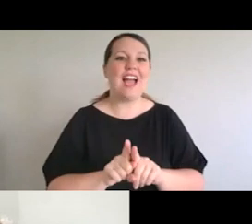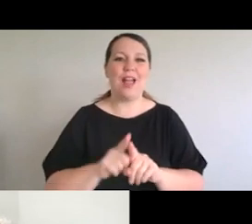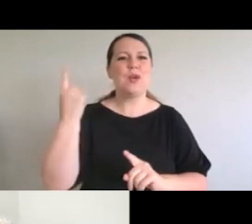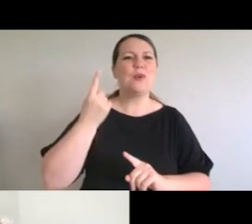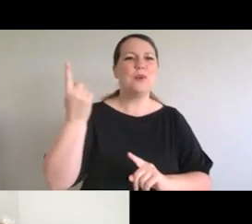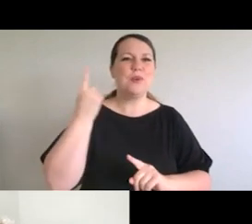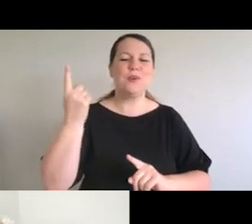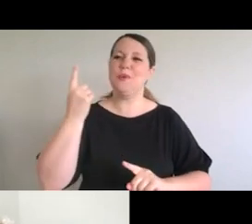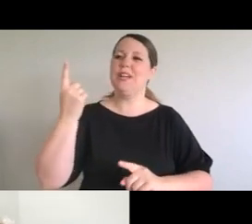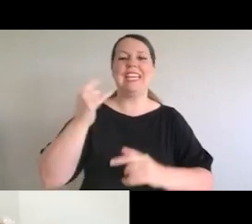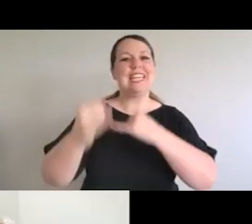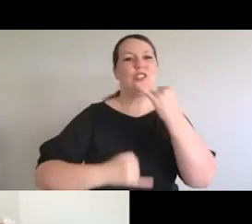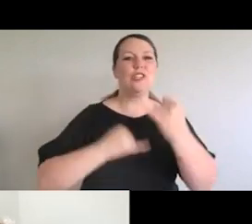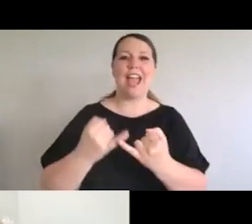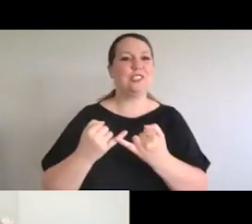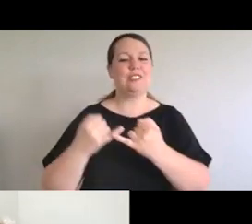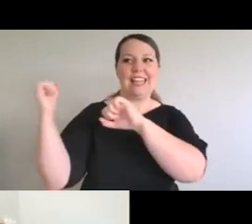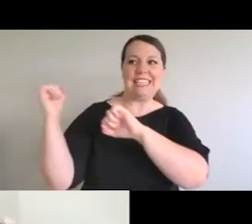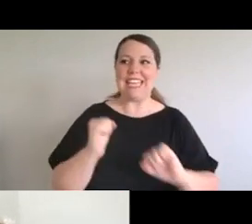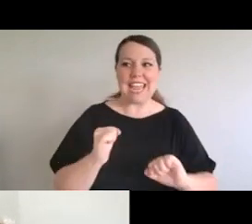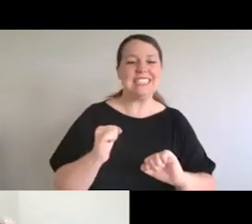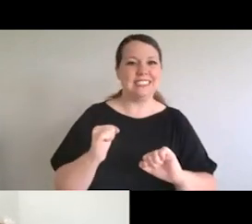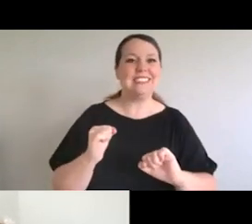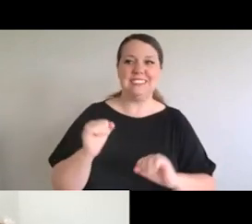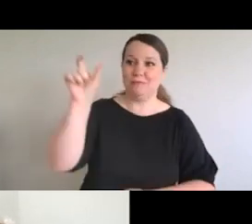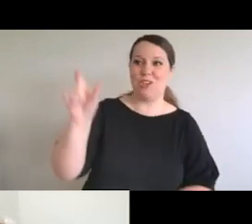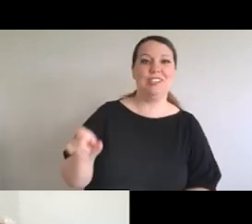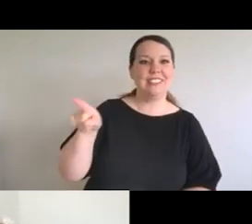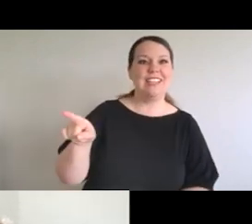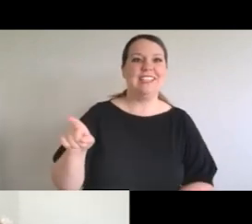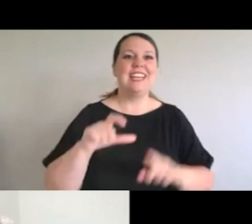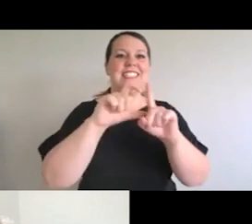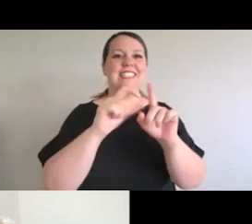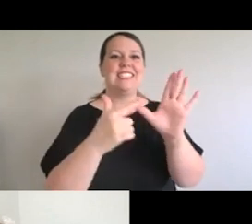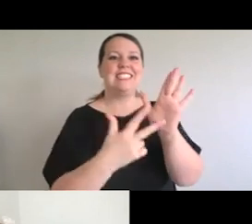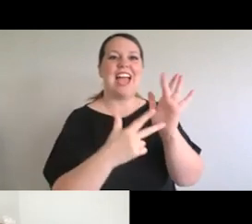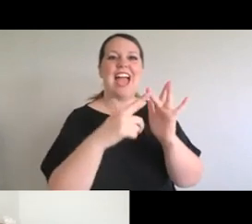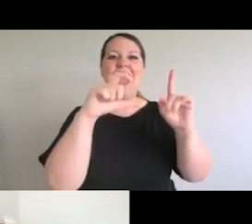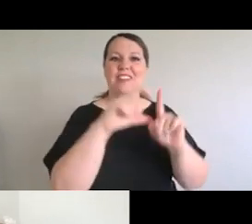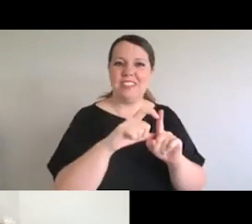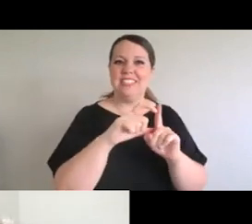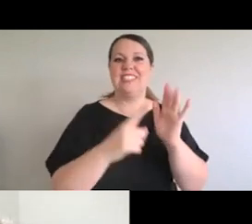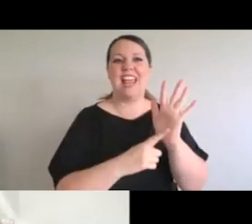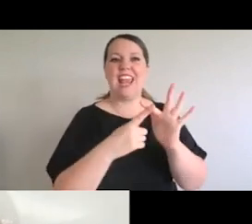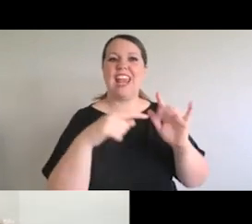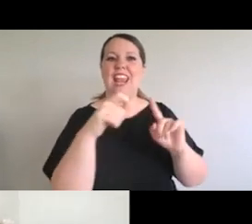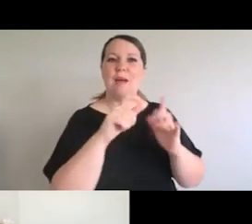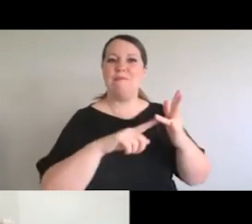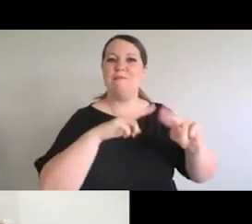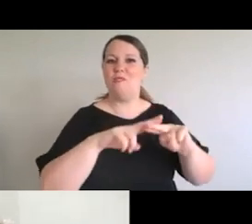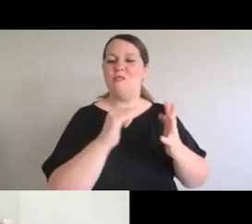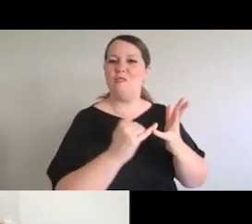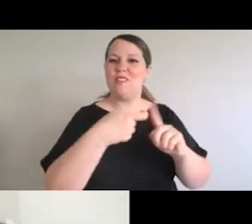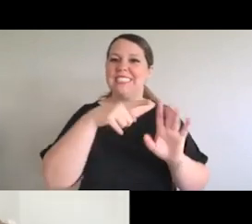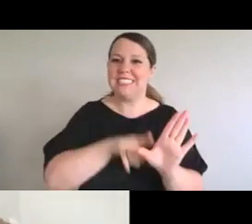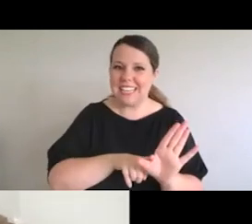Nipovsky from Canada, and I understand David Capozzi from the US will also be joining